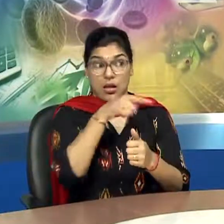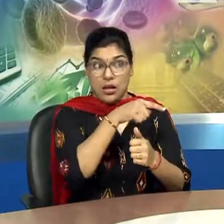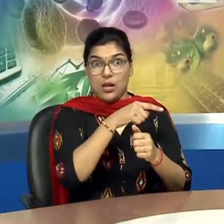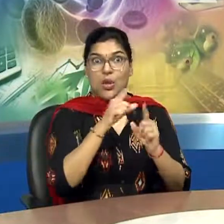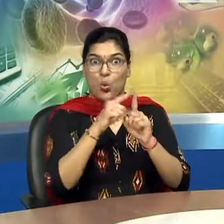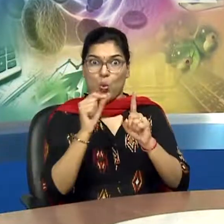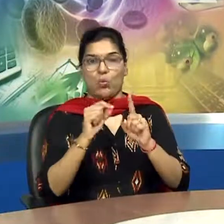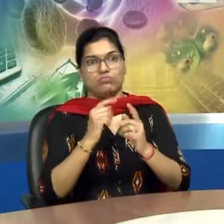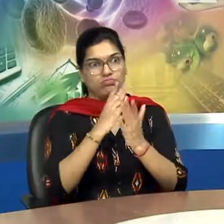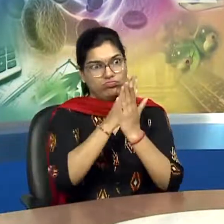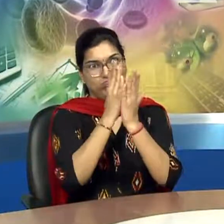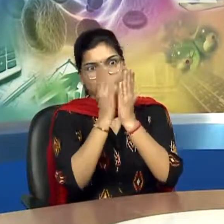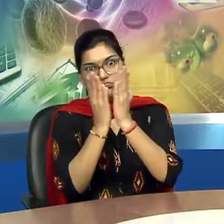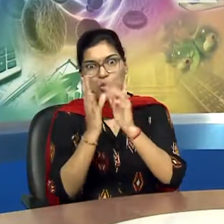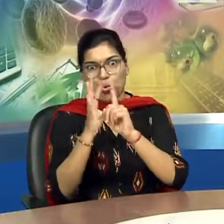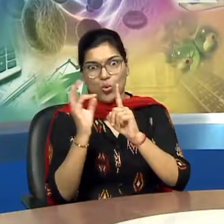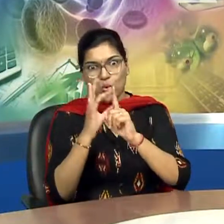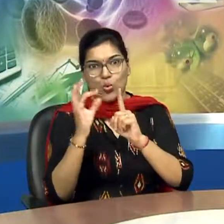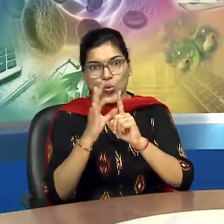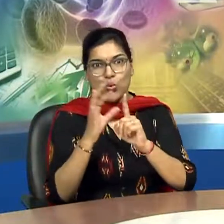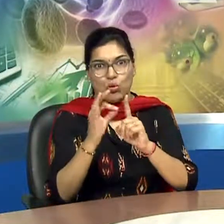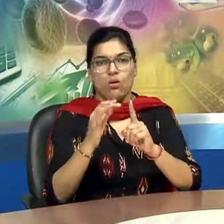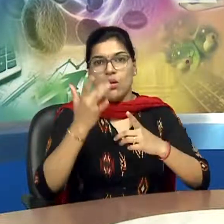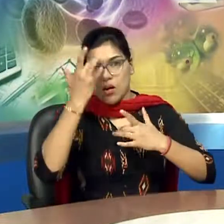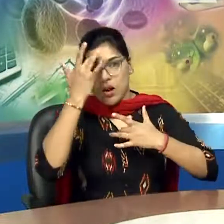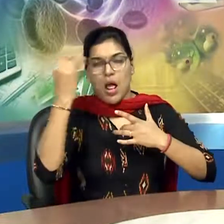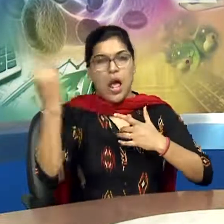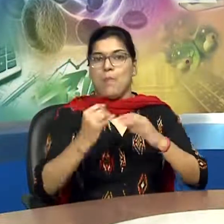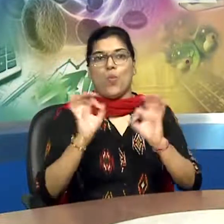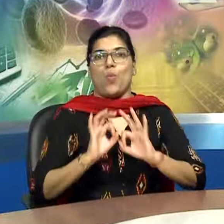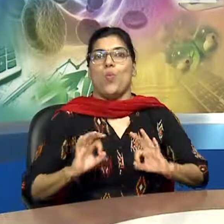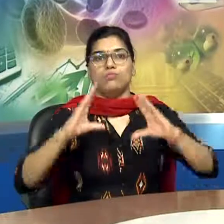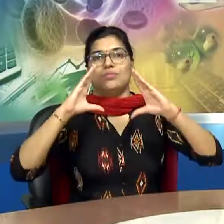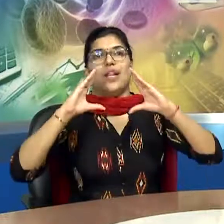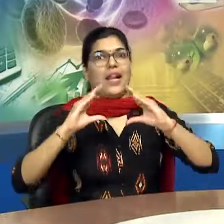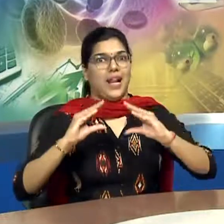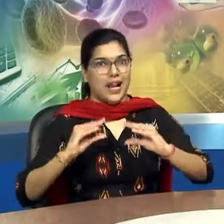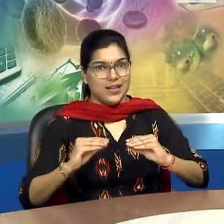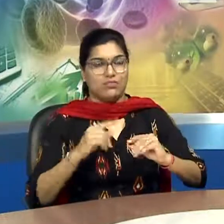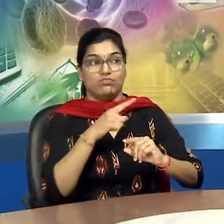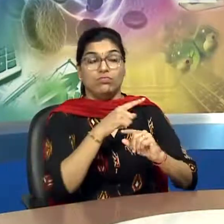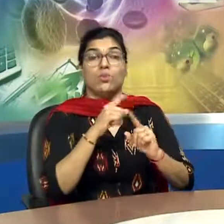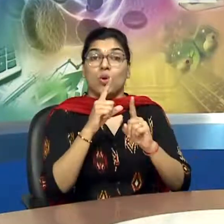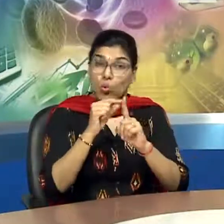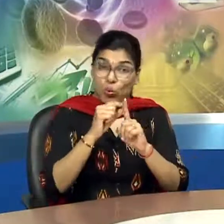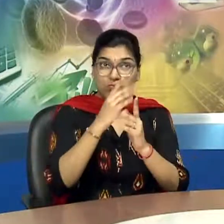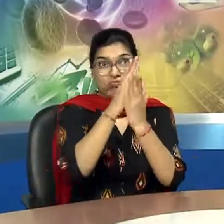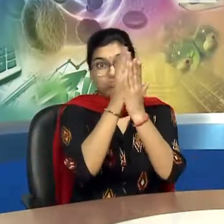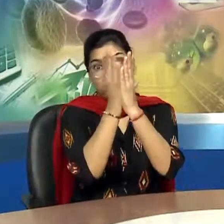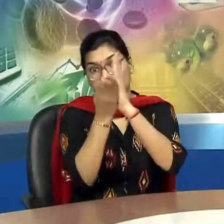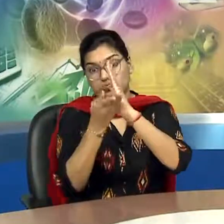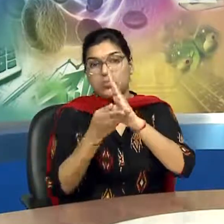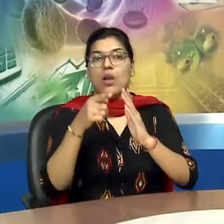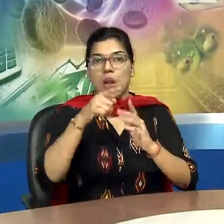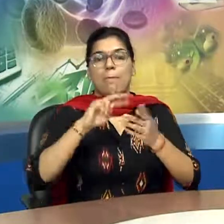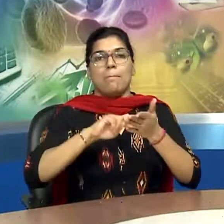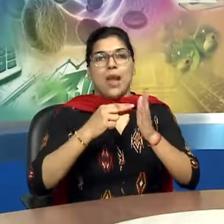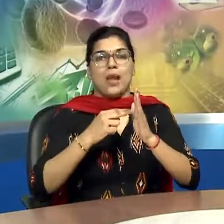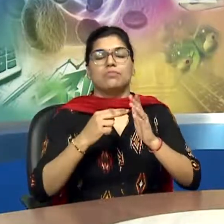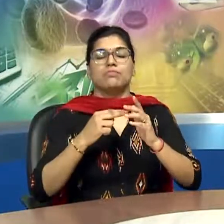If one doesn't follow the regimen, then person may get sick. So just to be fit and be